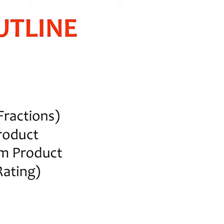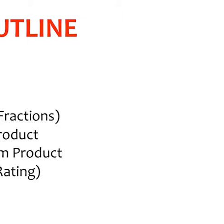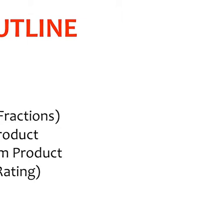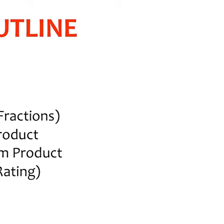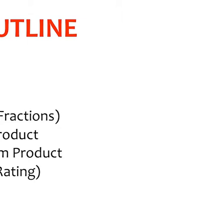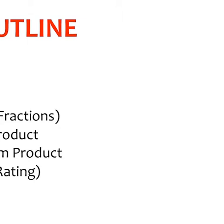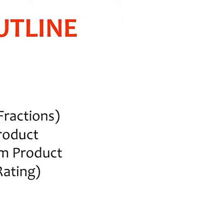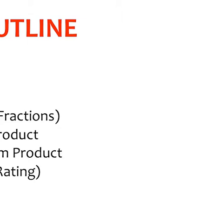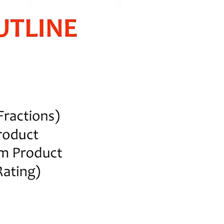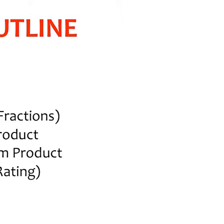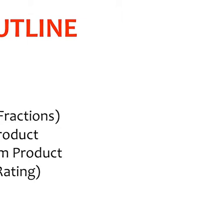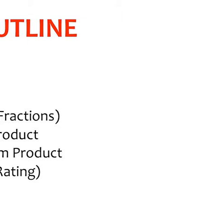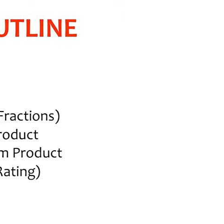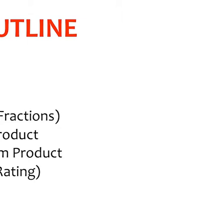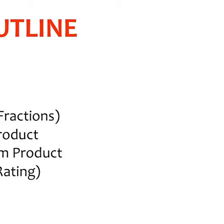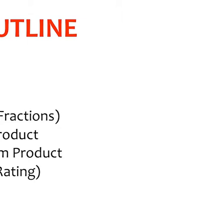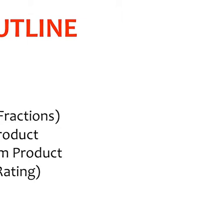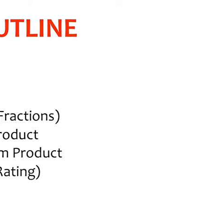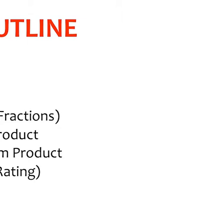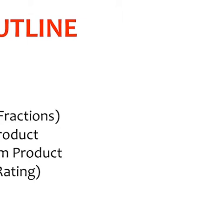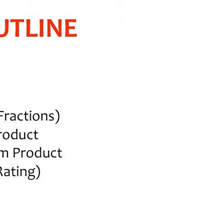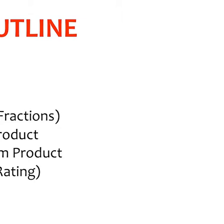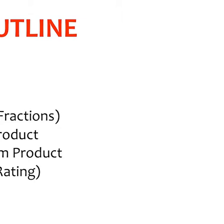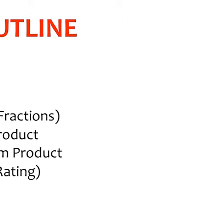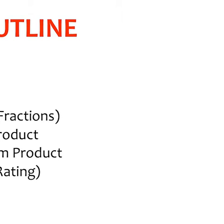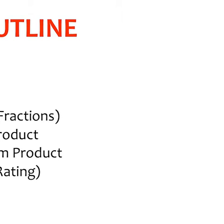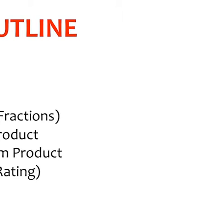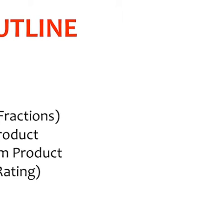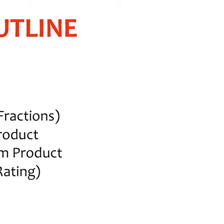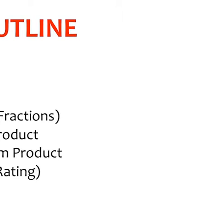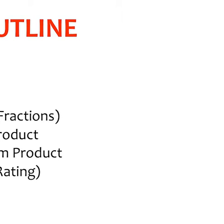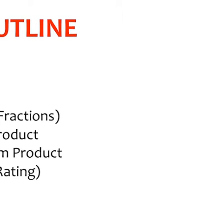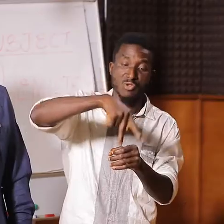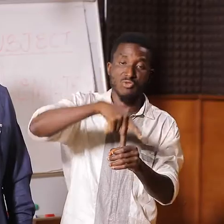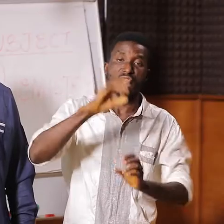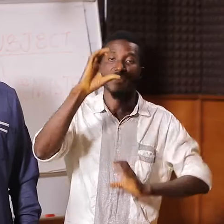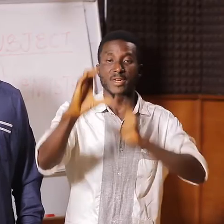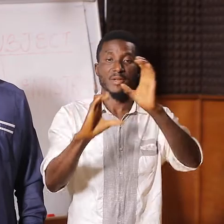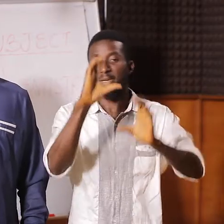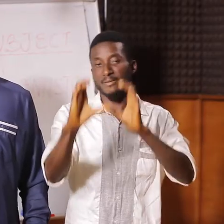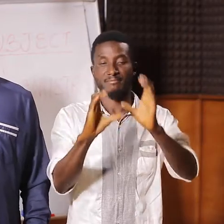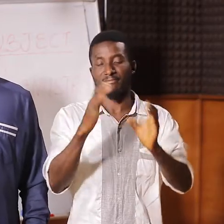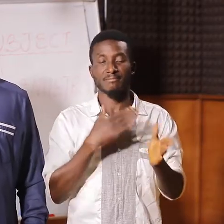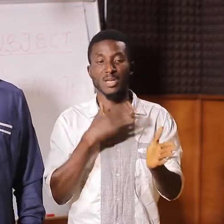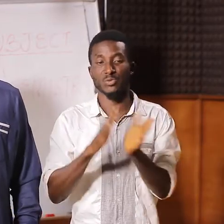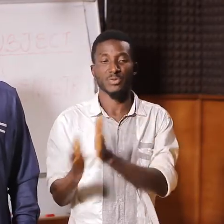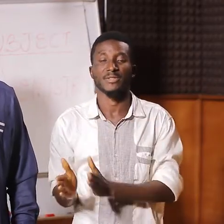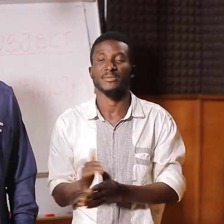call octane number of rating, and lastly, petrochemical. My student,